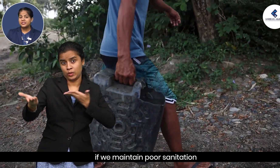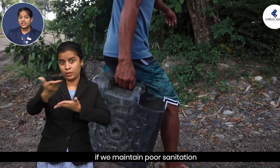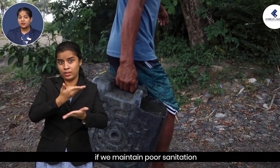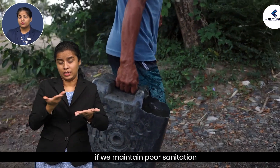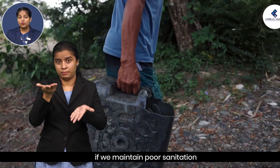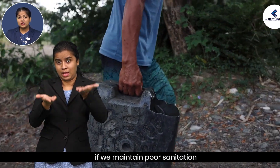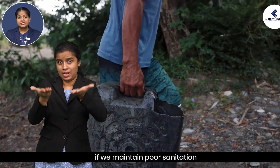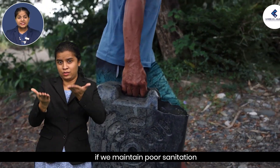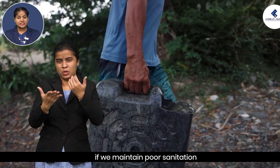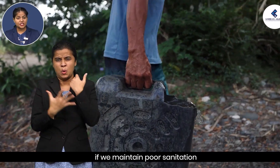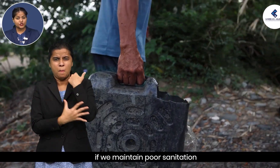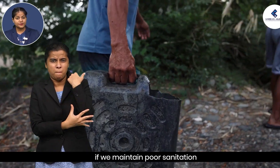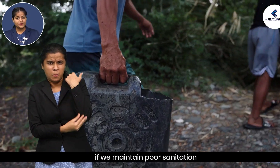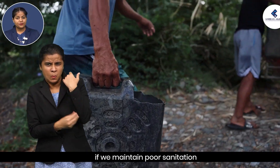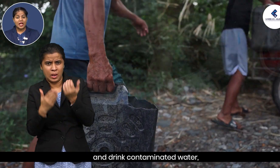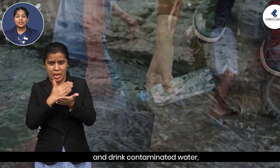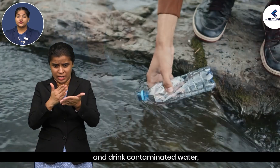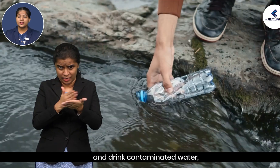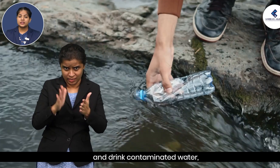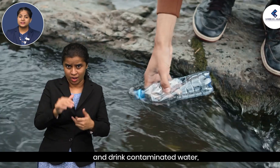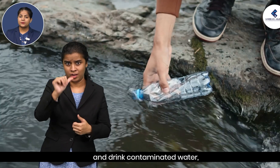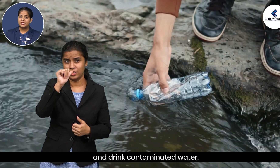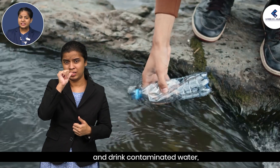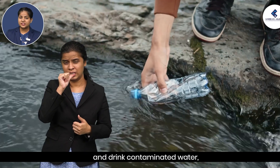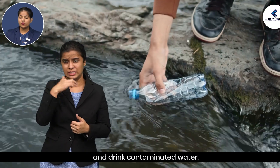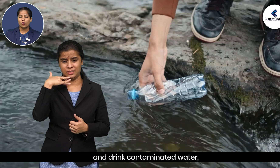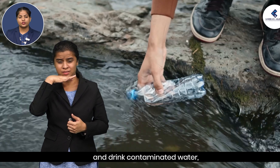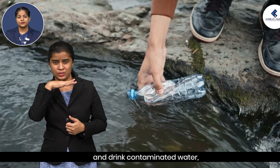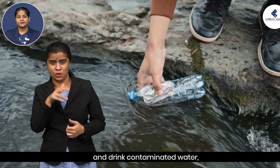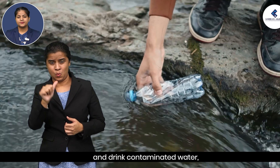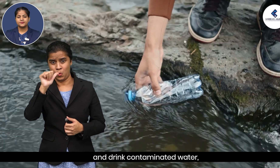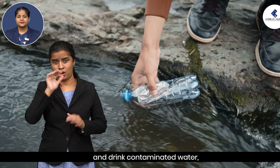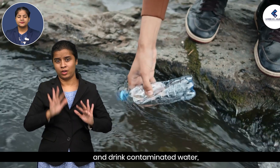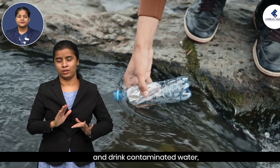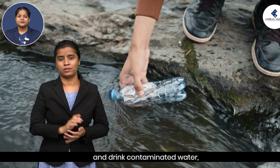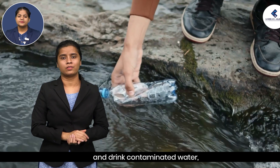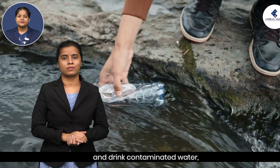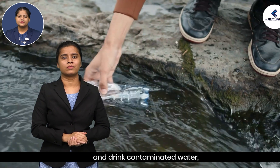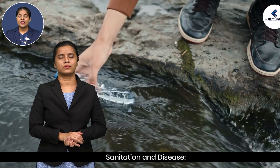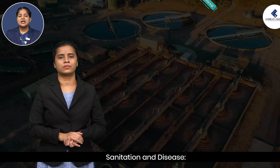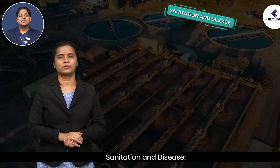we maintain poor sanitation and drink contaminated water.